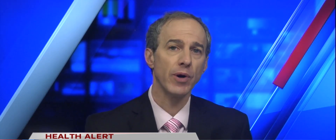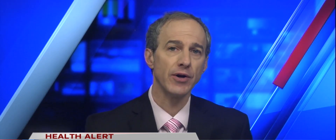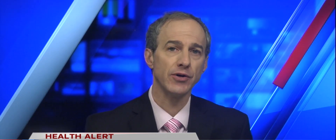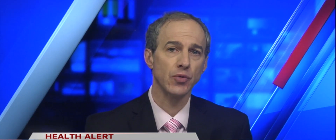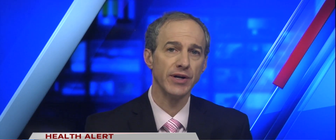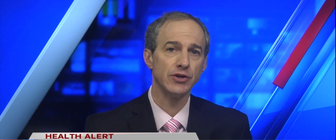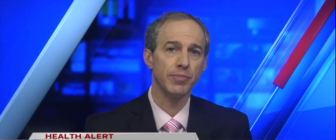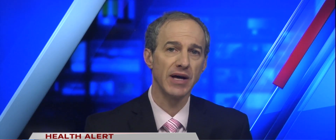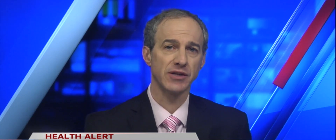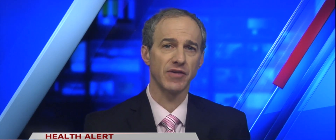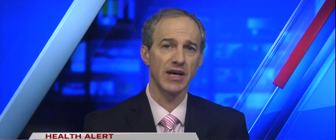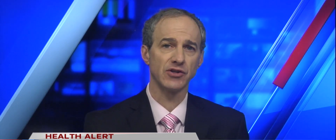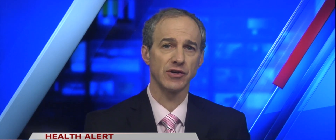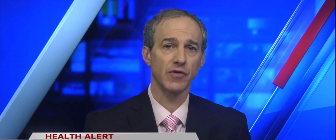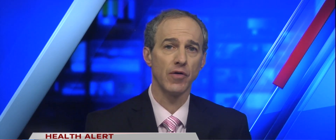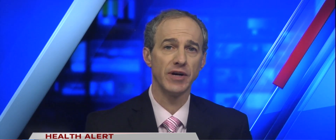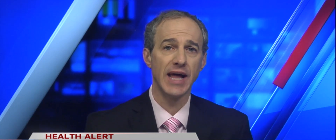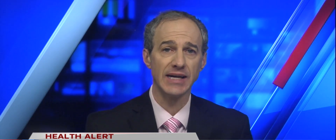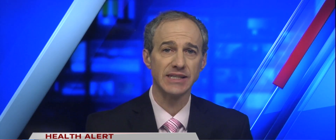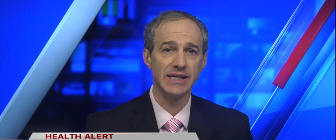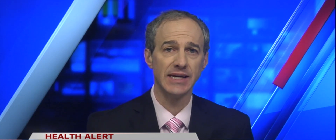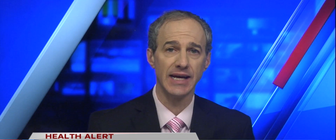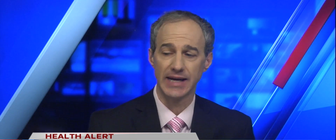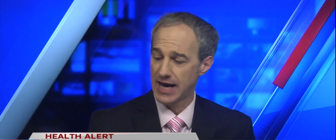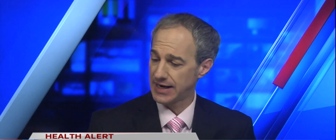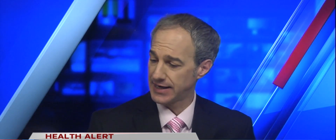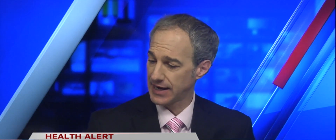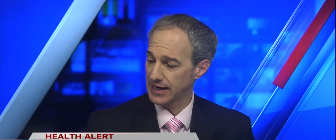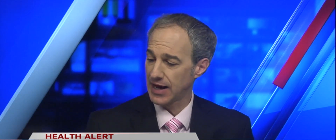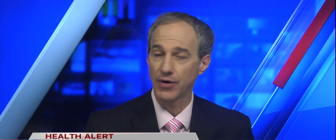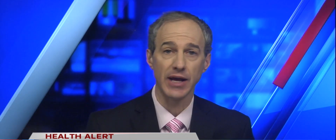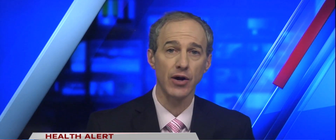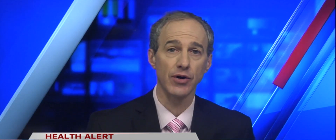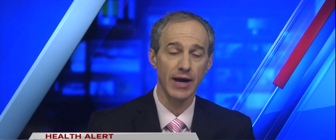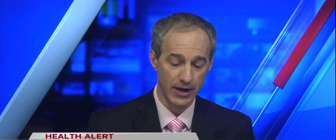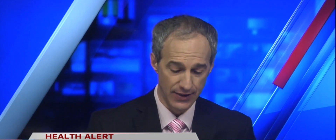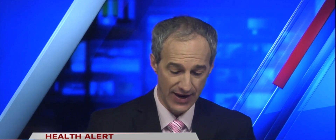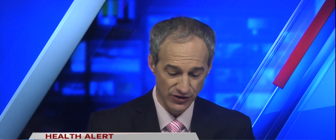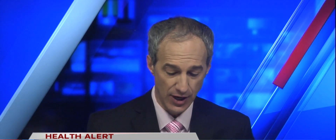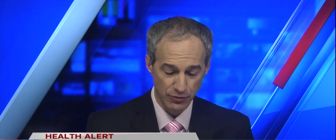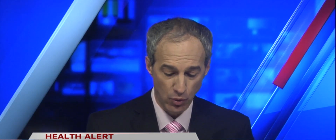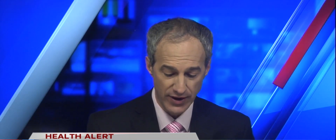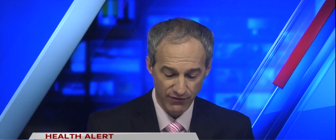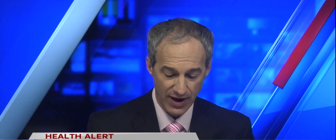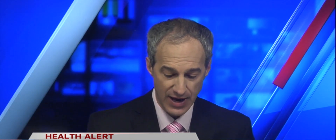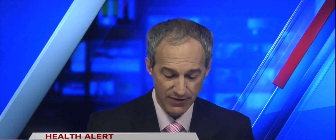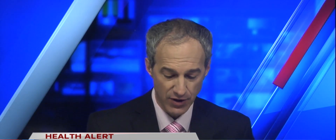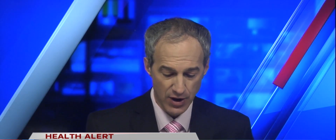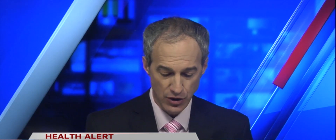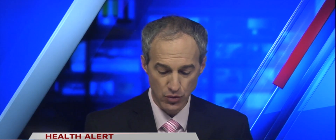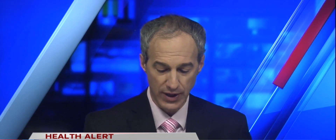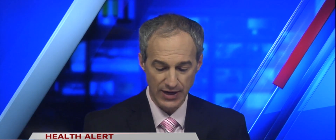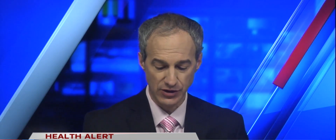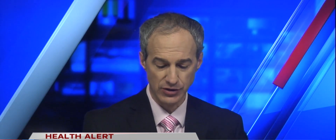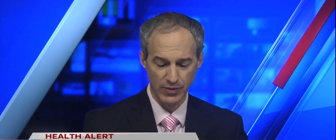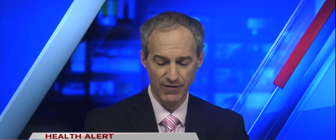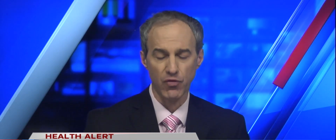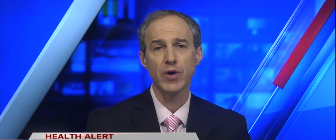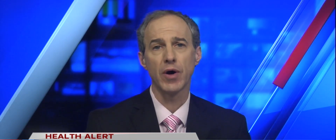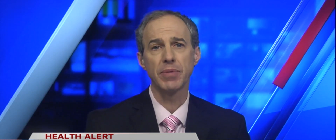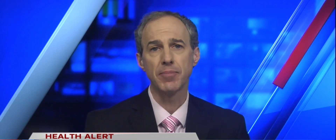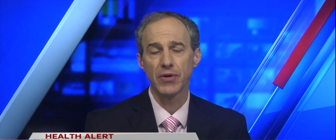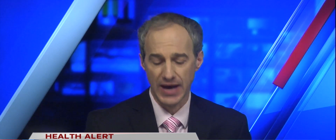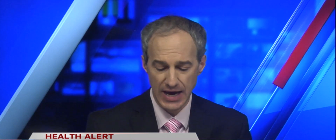Now, 422 positive cases of COVID-19 in Onondaga County here. That is up 25 new cases. We